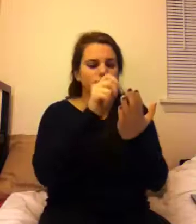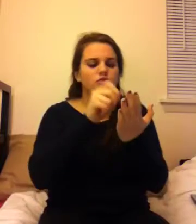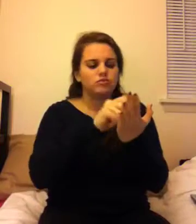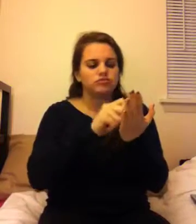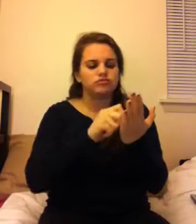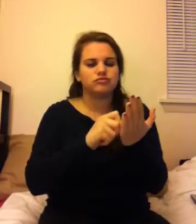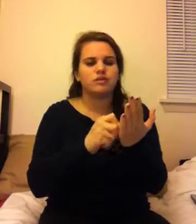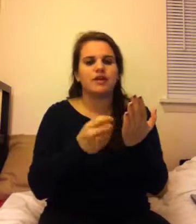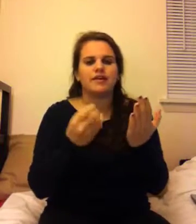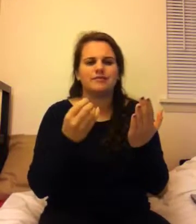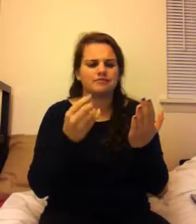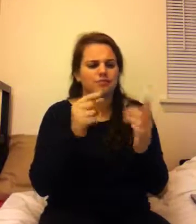to spell.